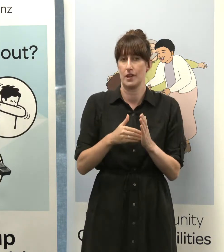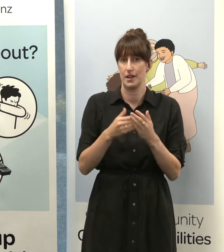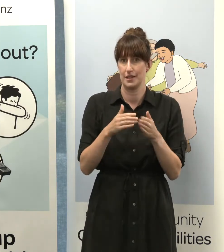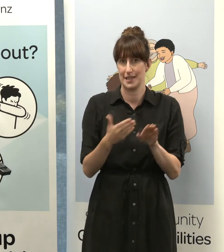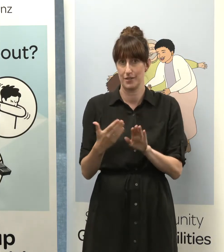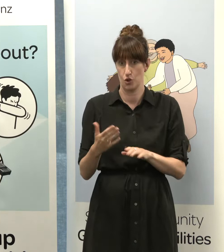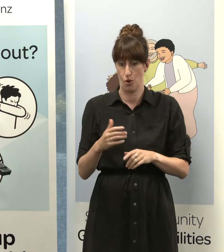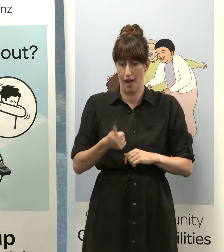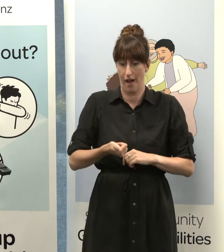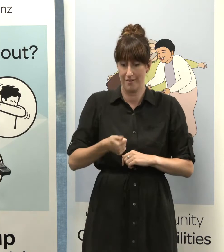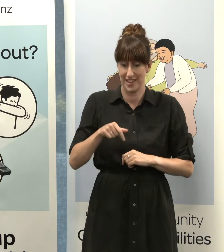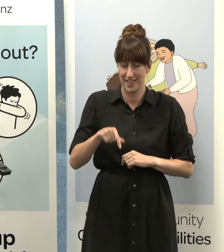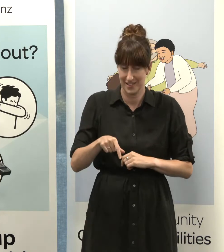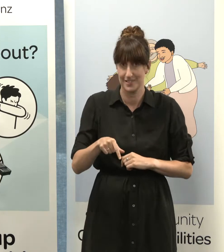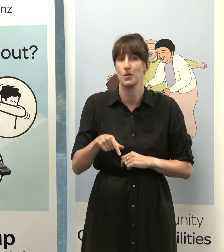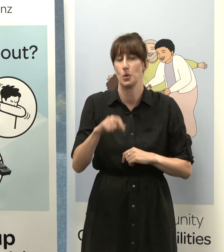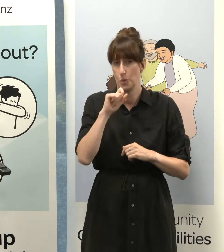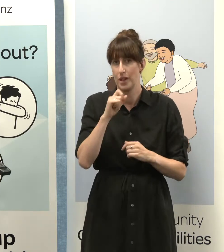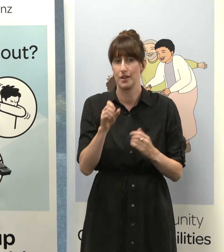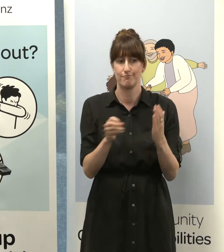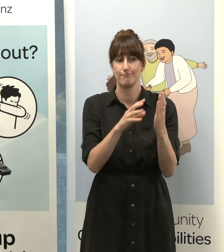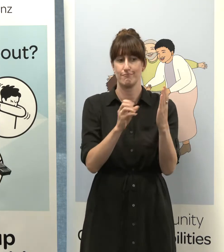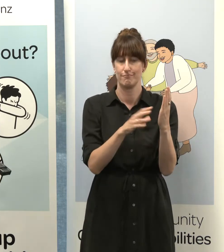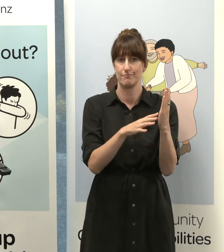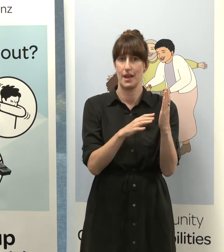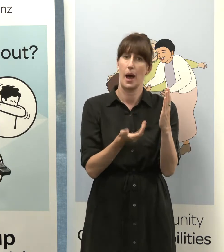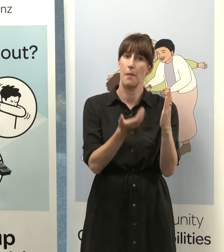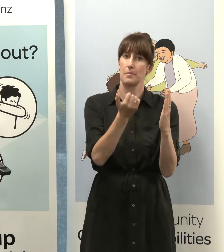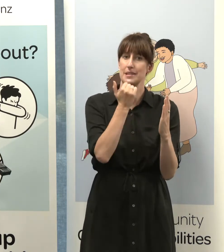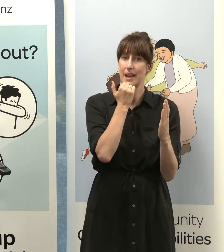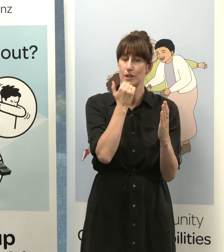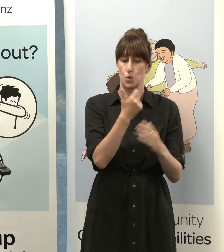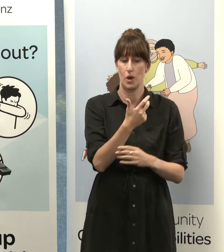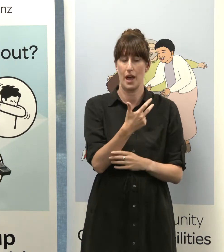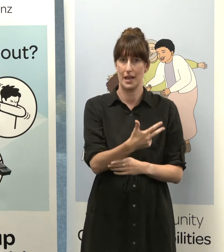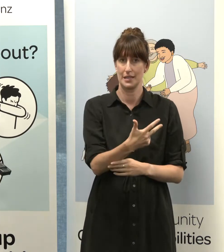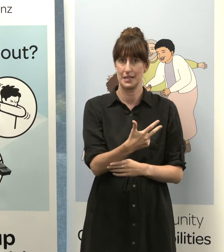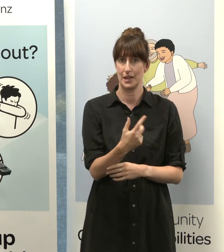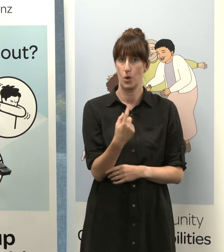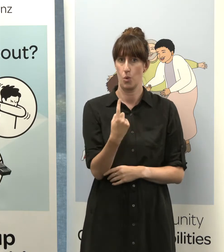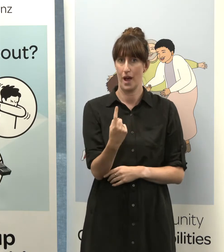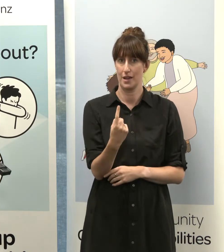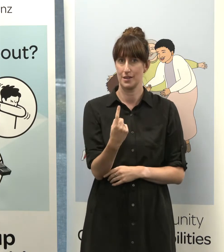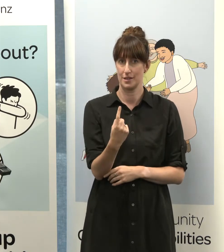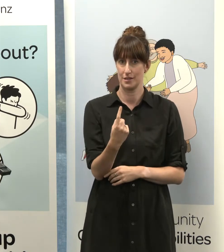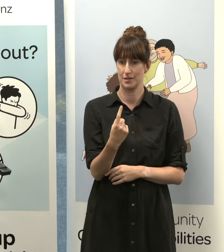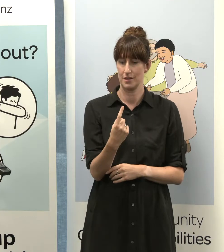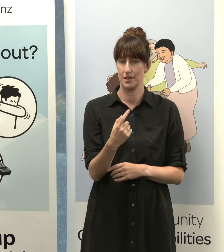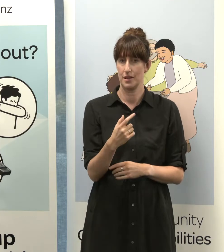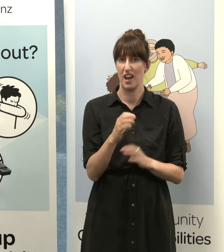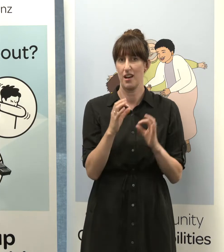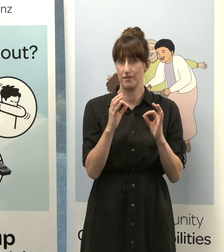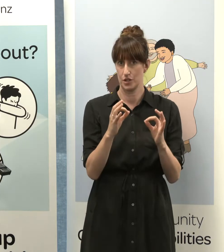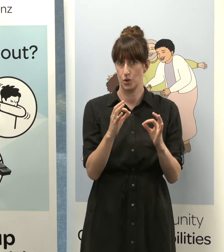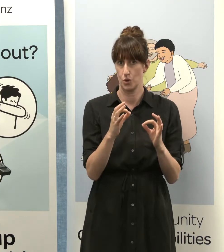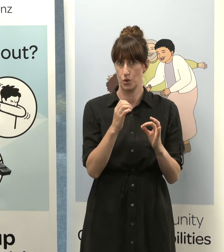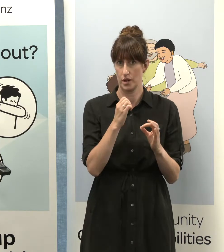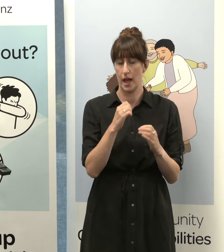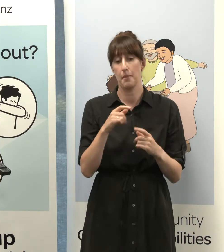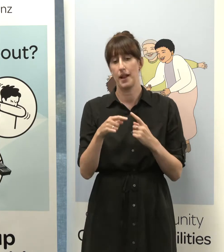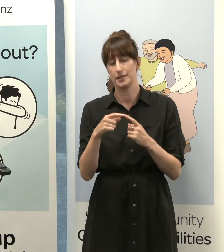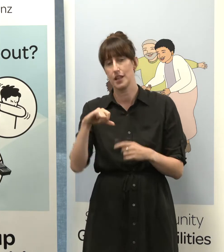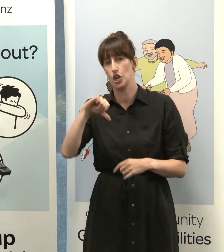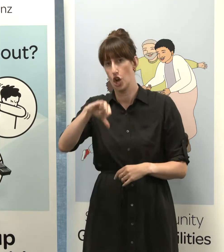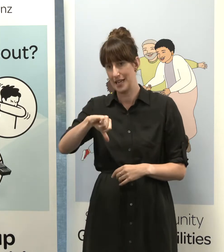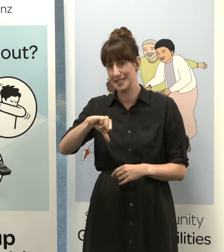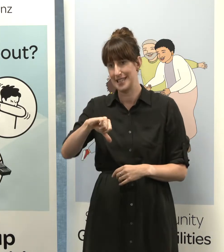stand-up, that will be updated to, say, 81 as the official within 28 day, and then we're at